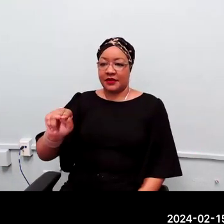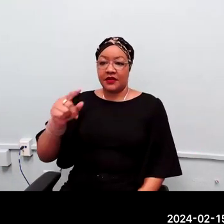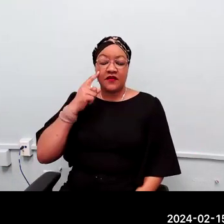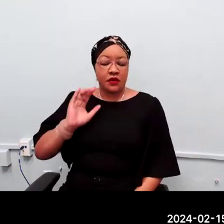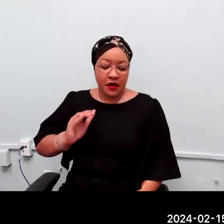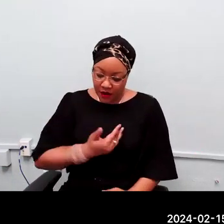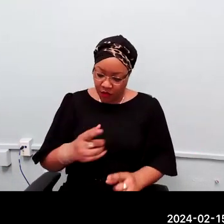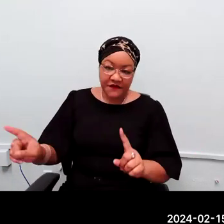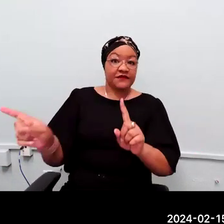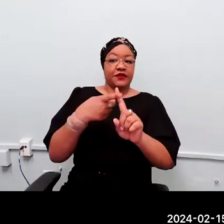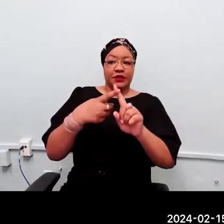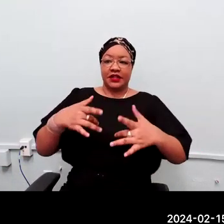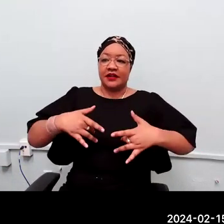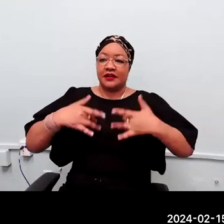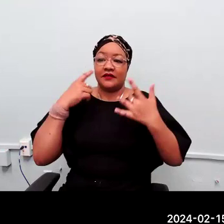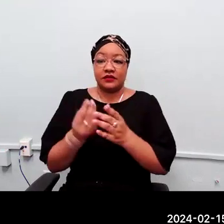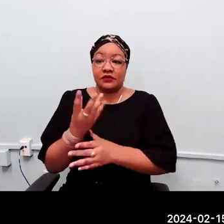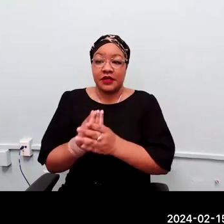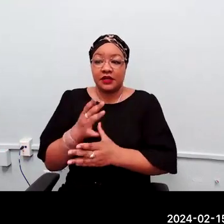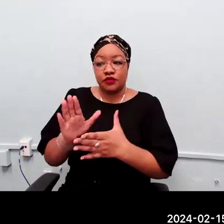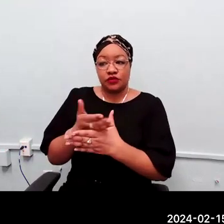in the spring to share her work.